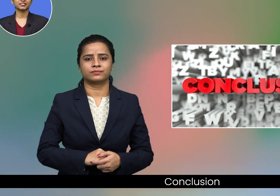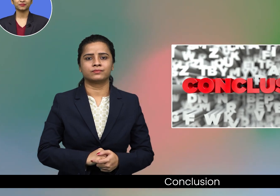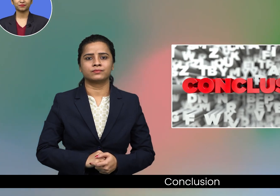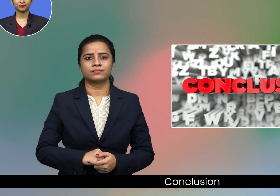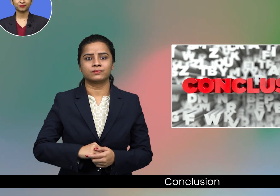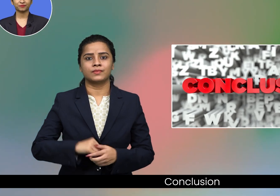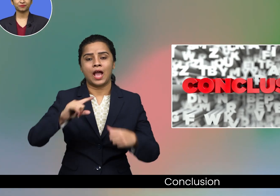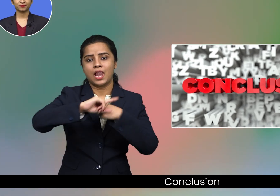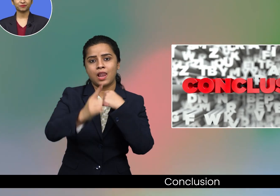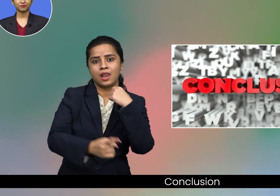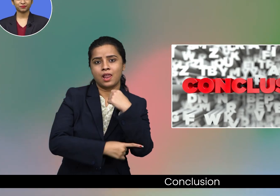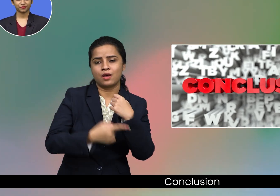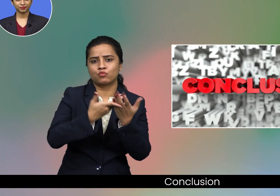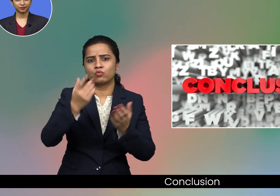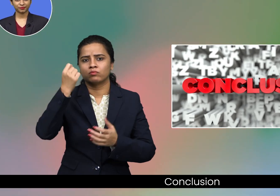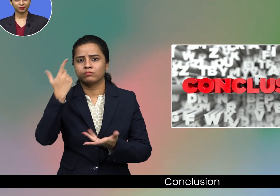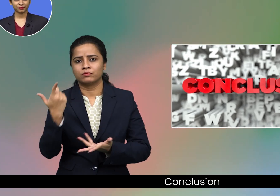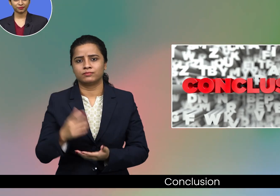Conclusion: